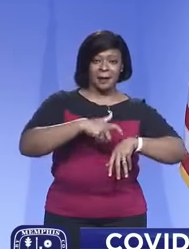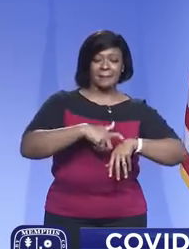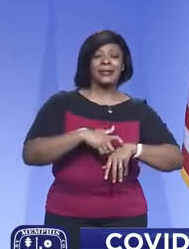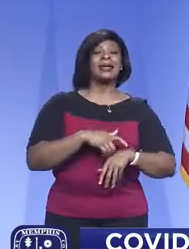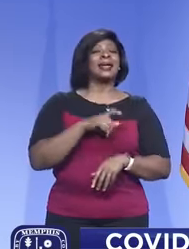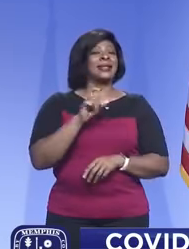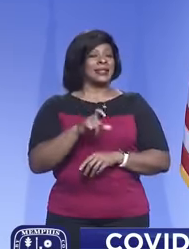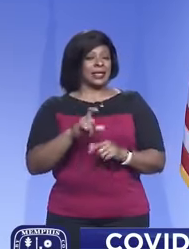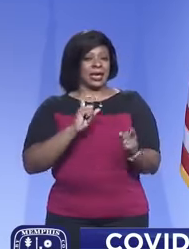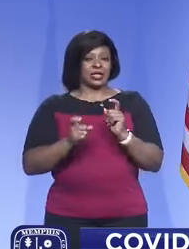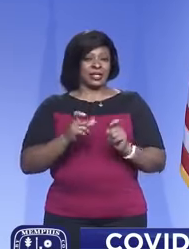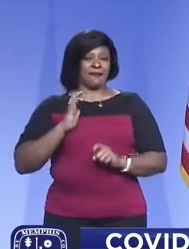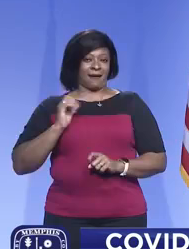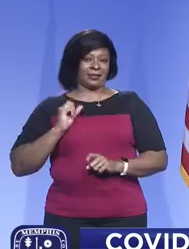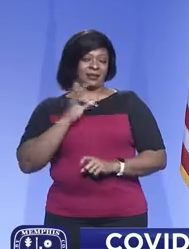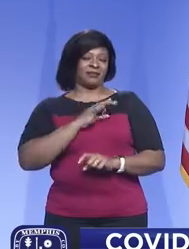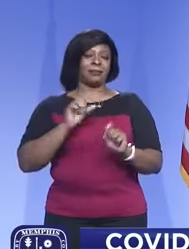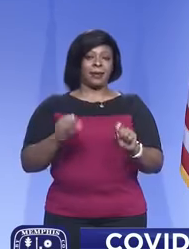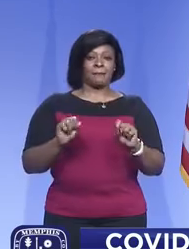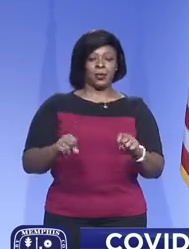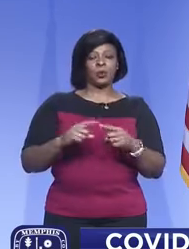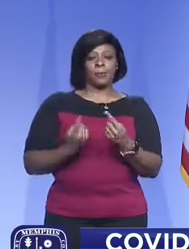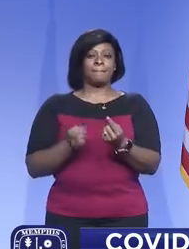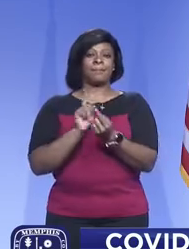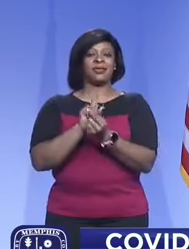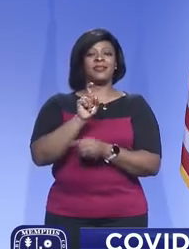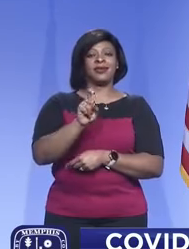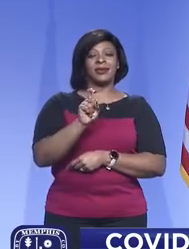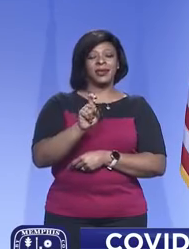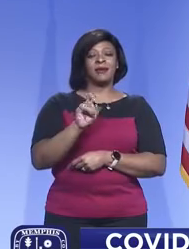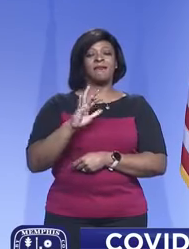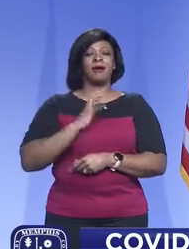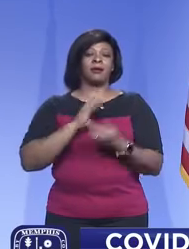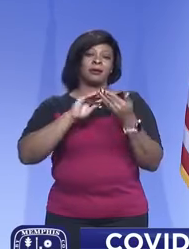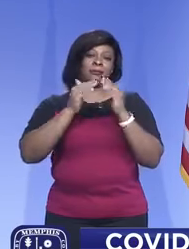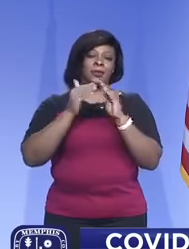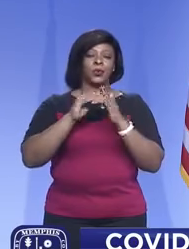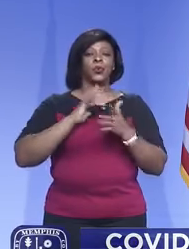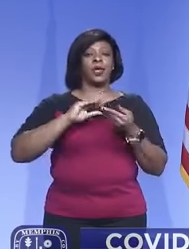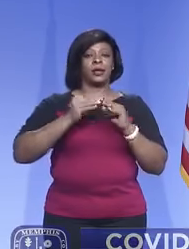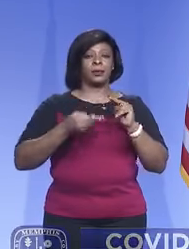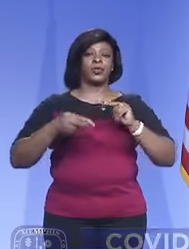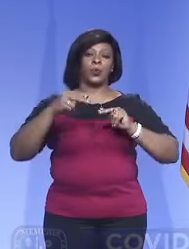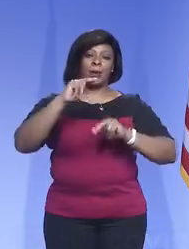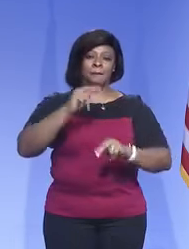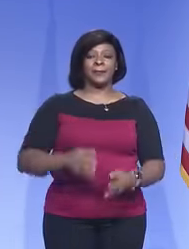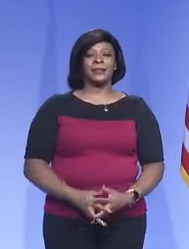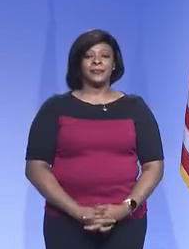needed, adjust our staffing to be able to meet the needs of our community as our numbers go up.